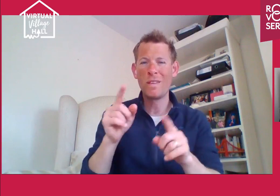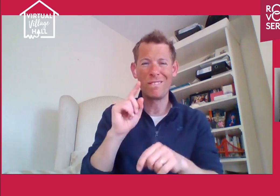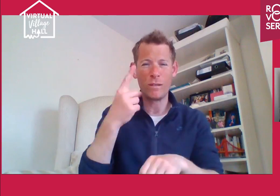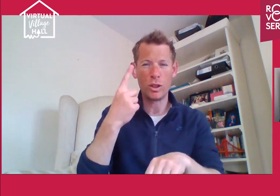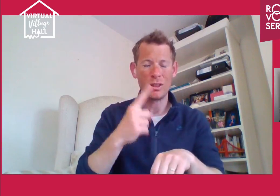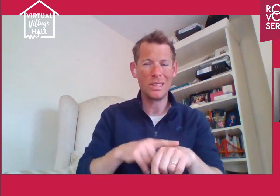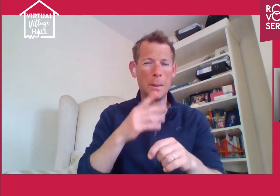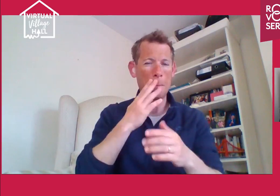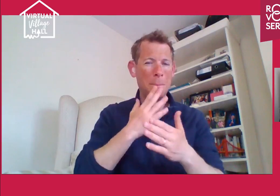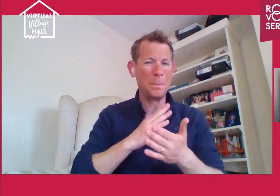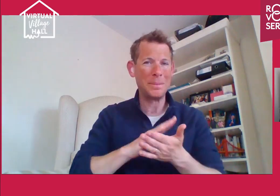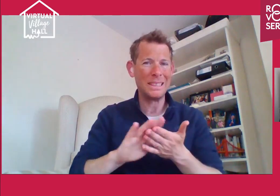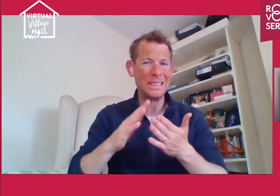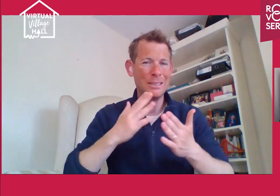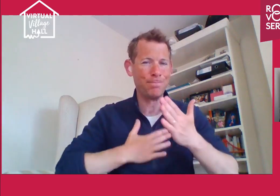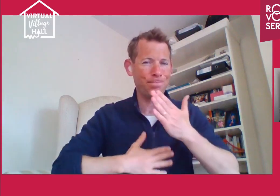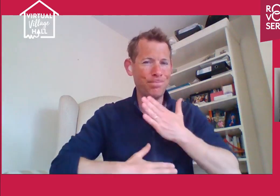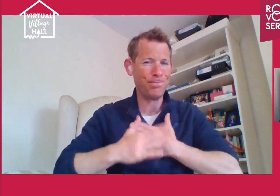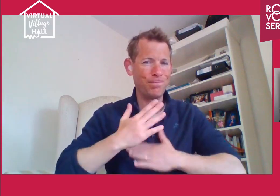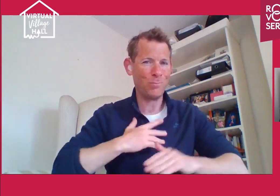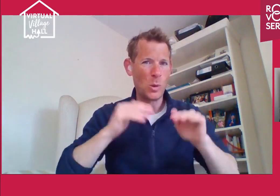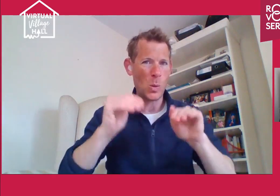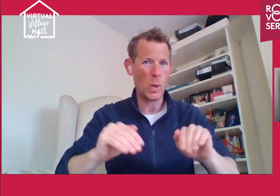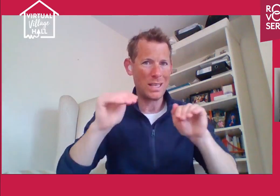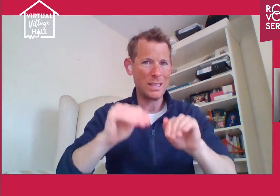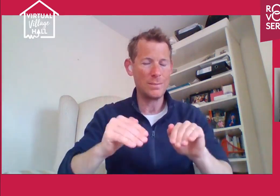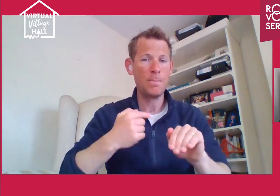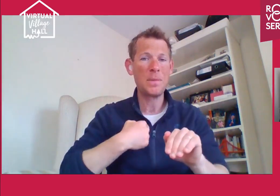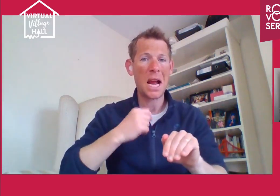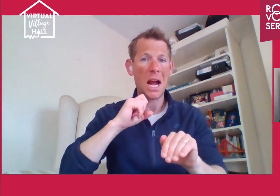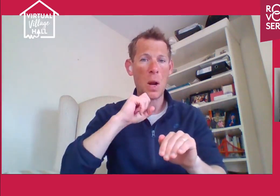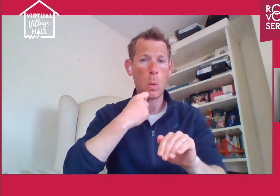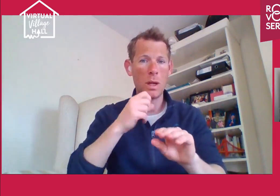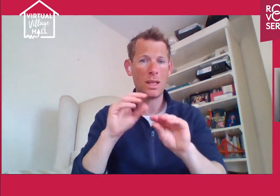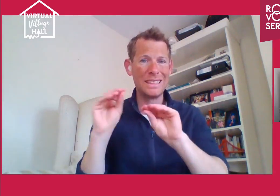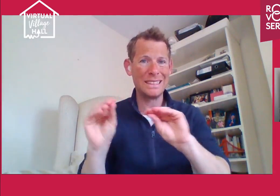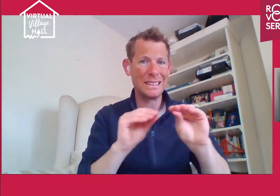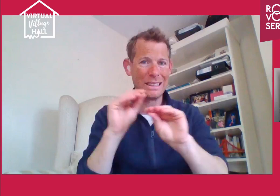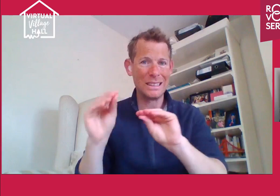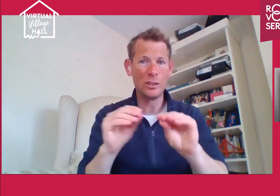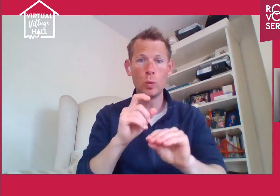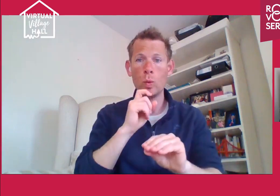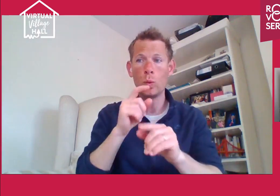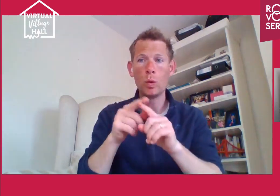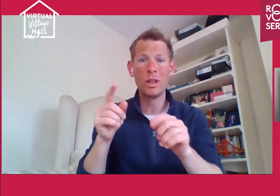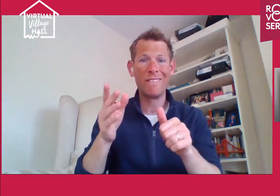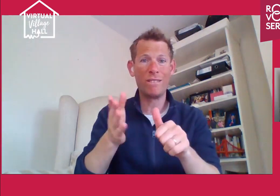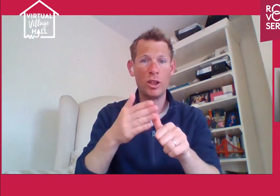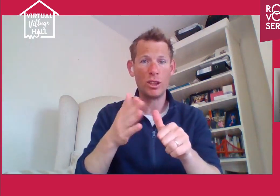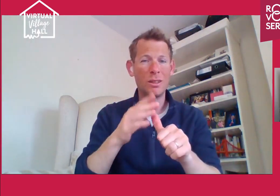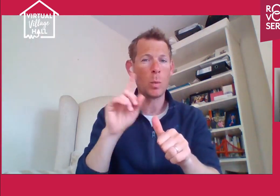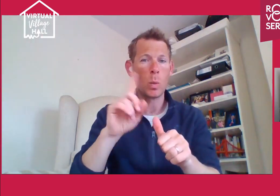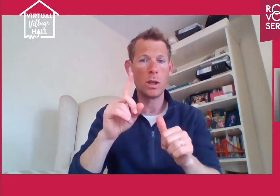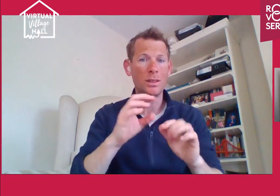questions. And if it's your first time, just be patient. Don't worry, I'll be teaching you all